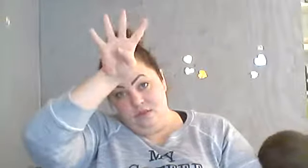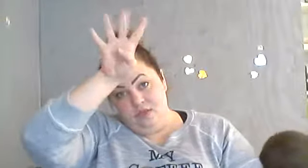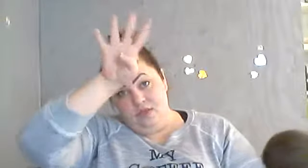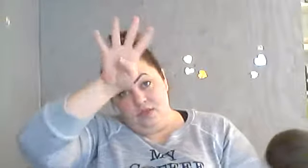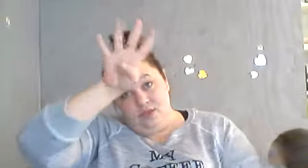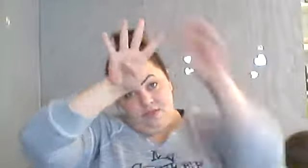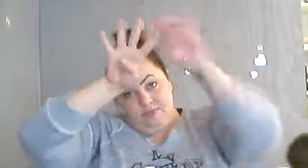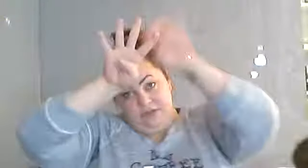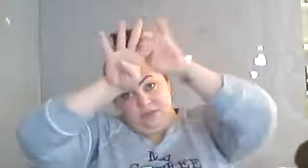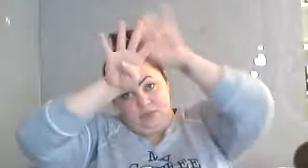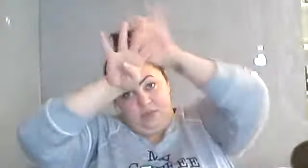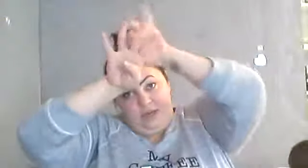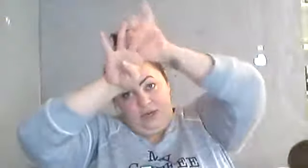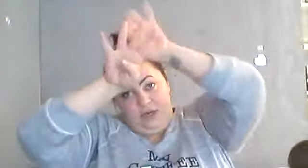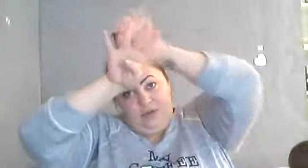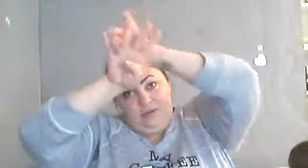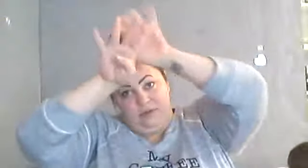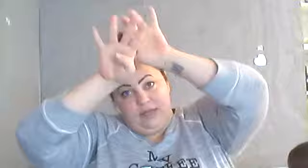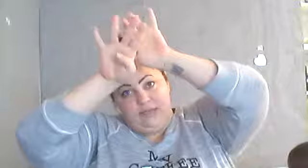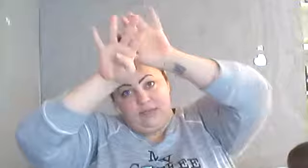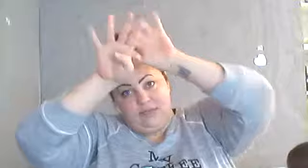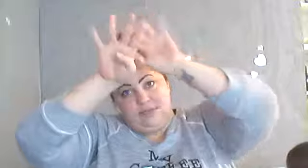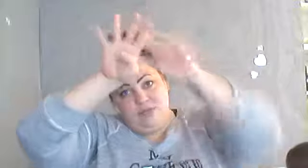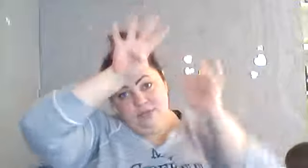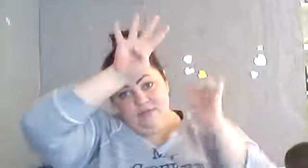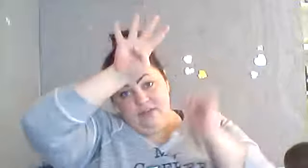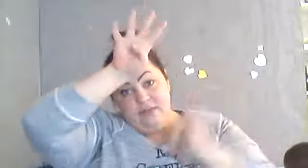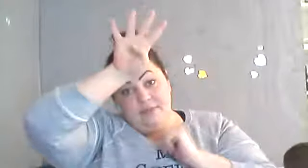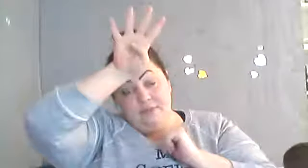And you want the fingers spread and open, okay? Space between them. Fireman.